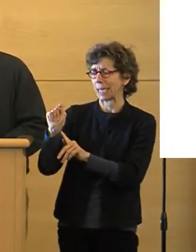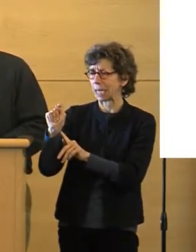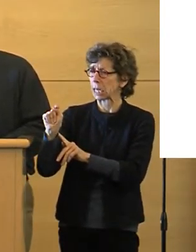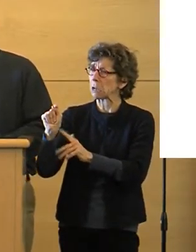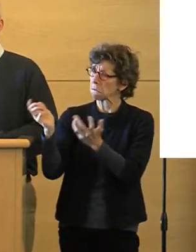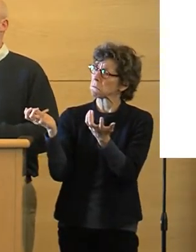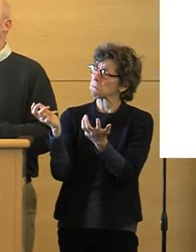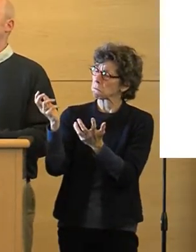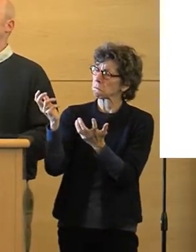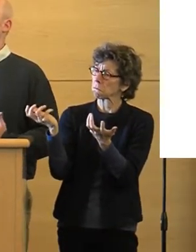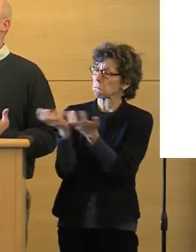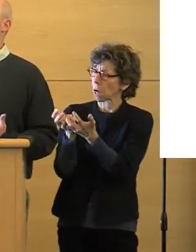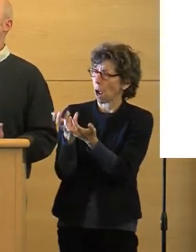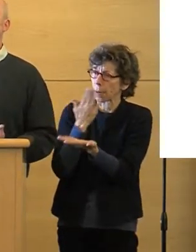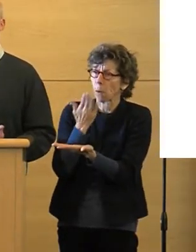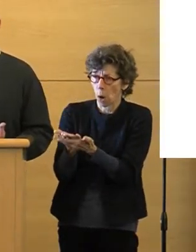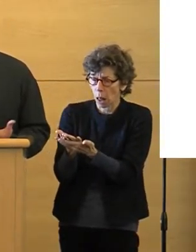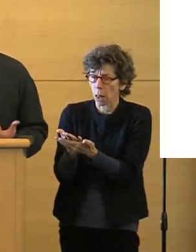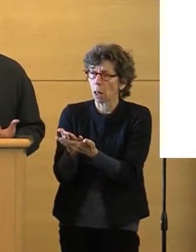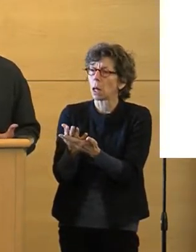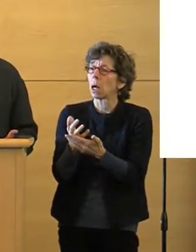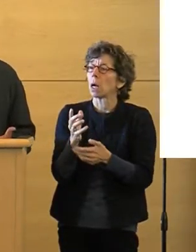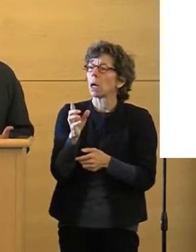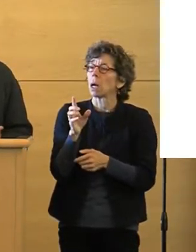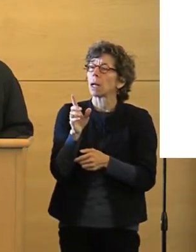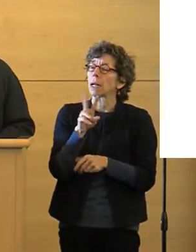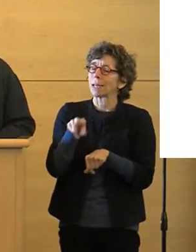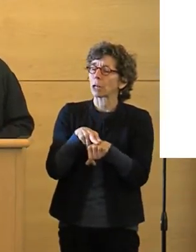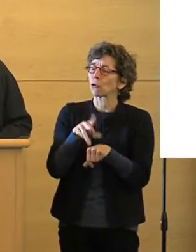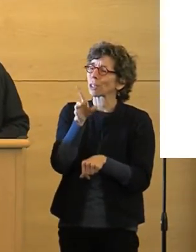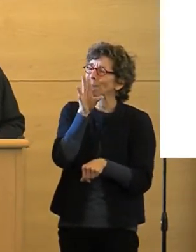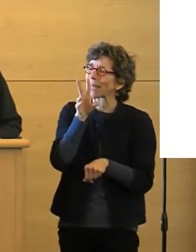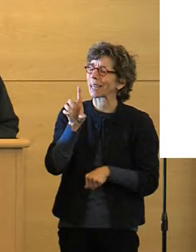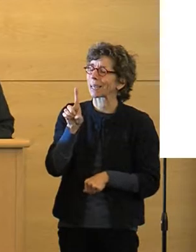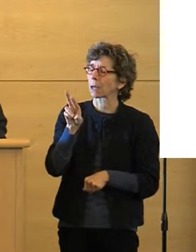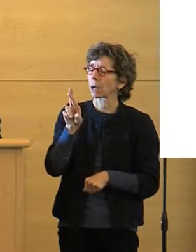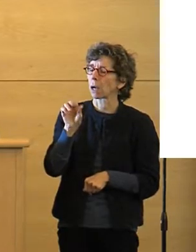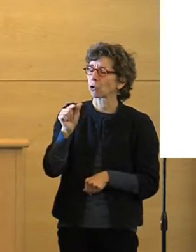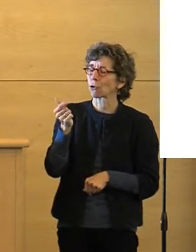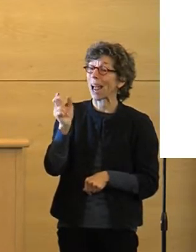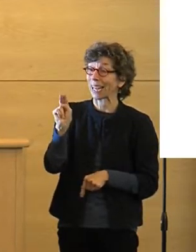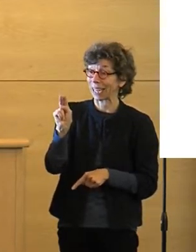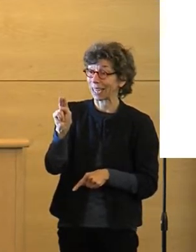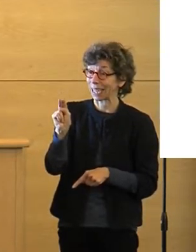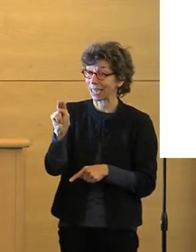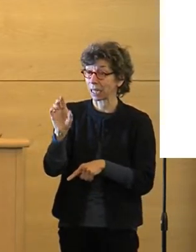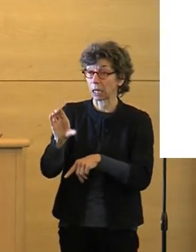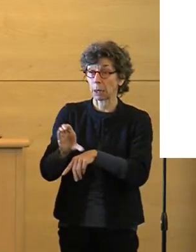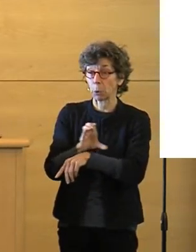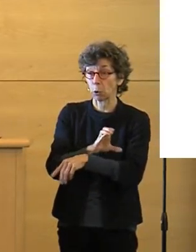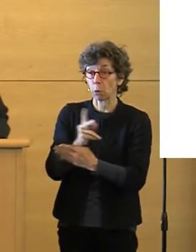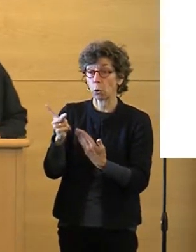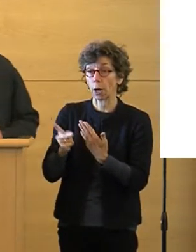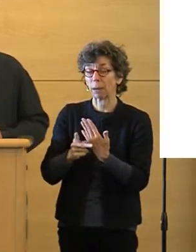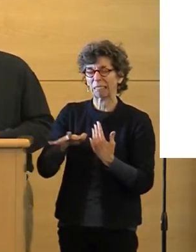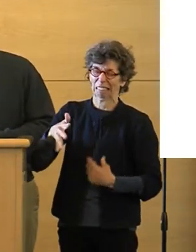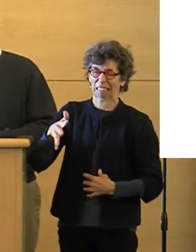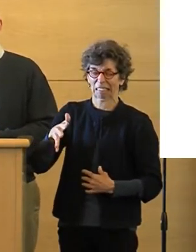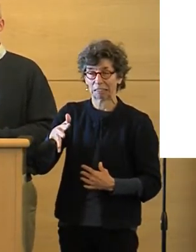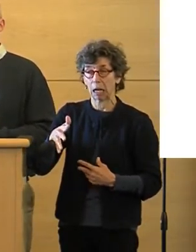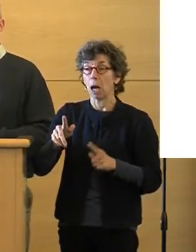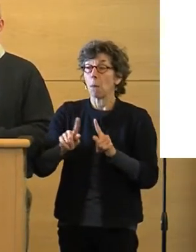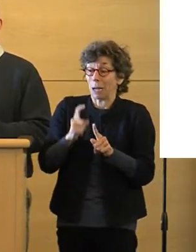standards. Then assistive technologies need to support them. They do a pretty good job of that. Screen readers, anyway,